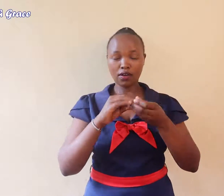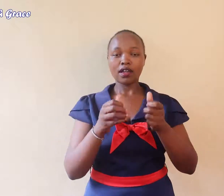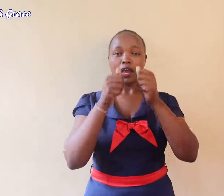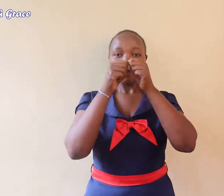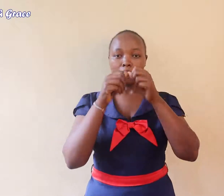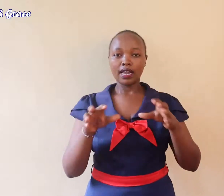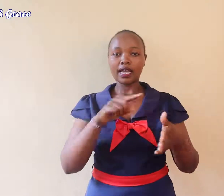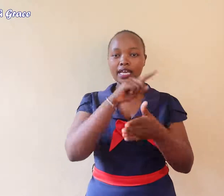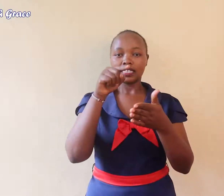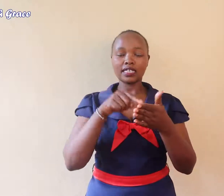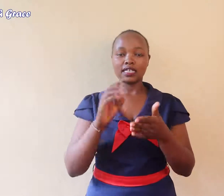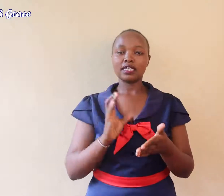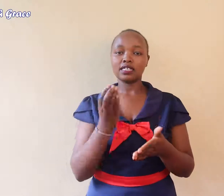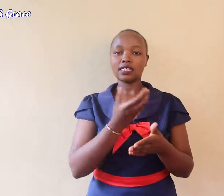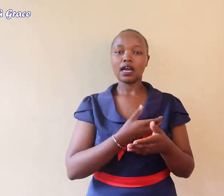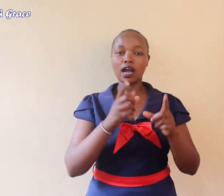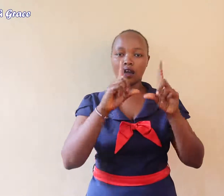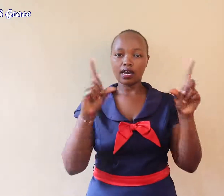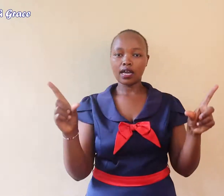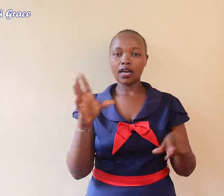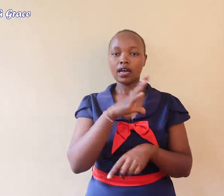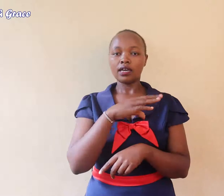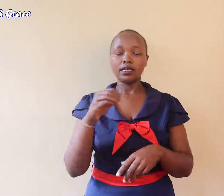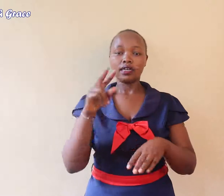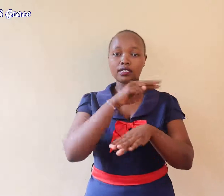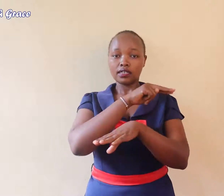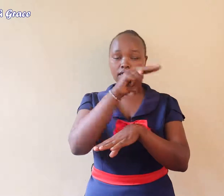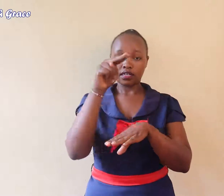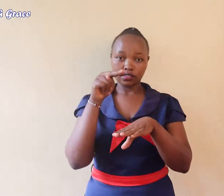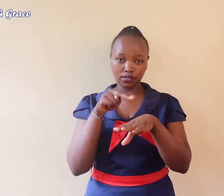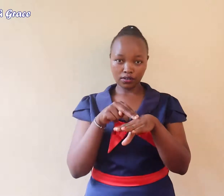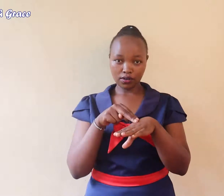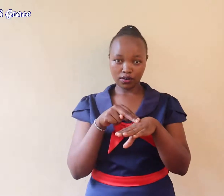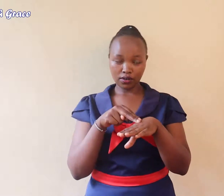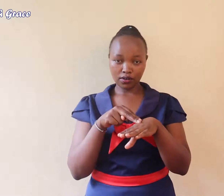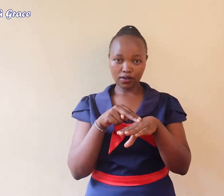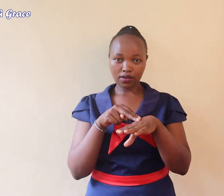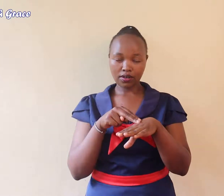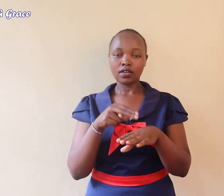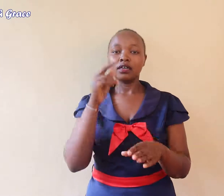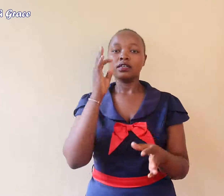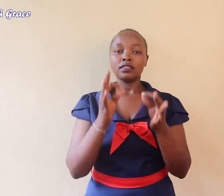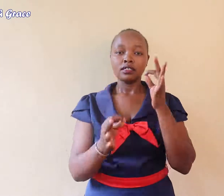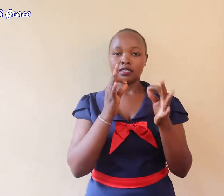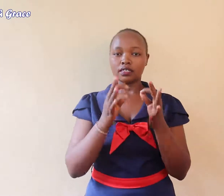It spread to people, Jesus. I was